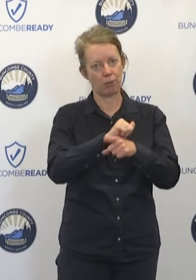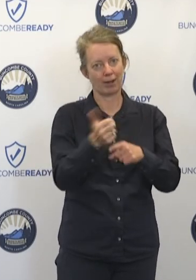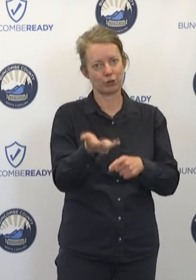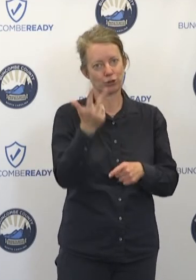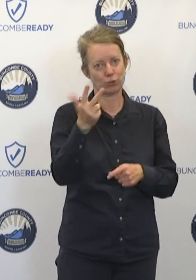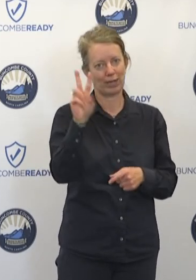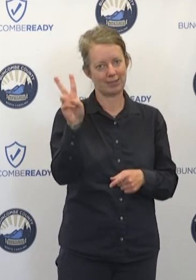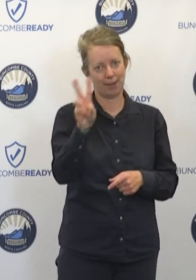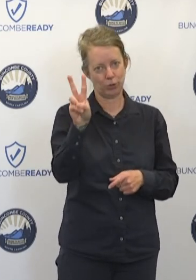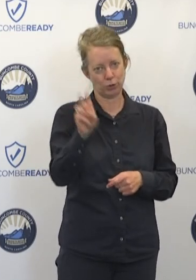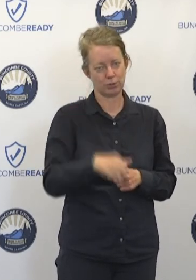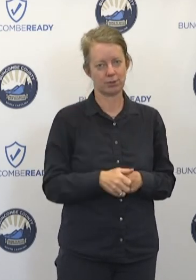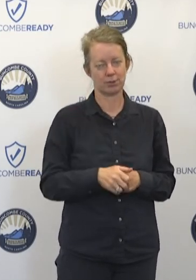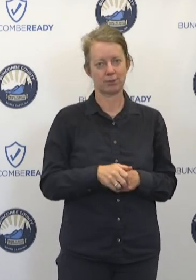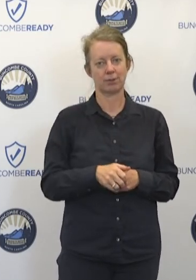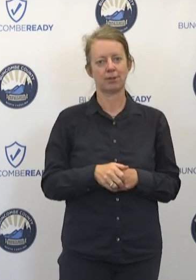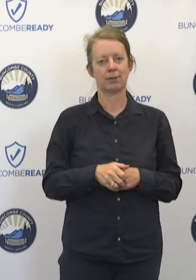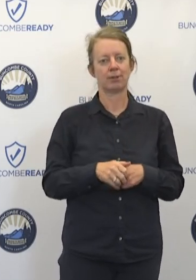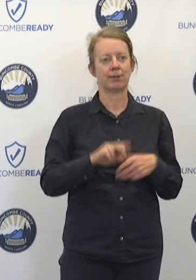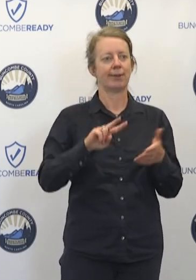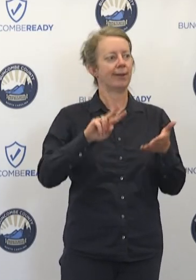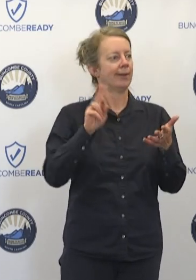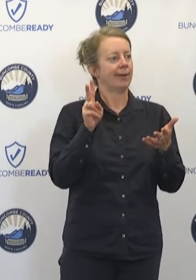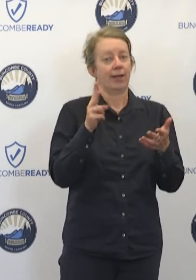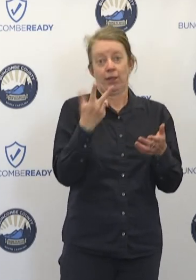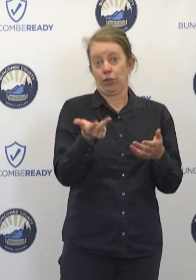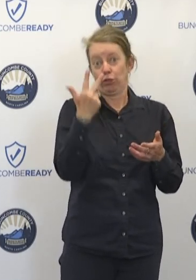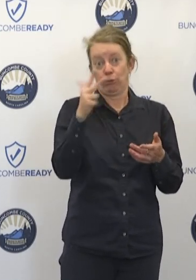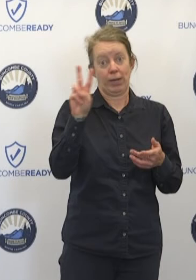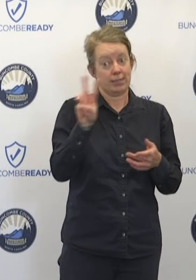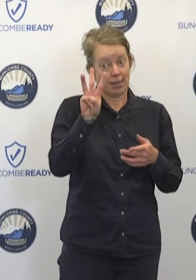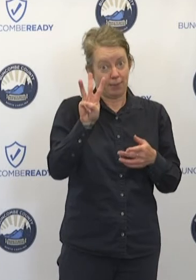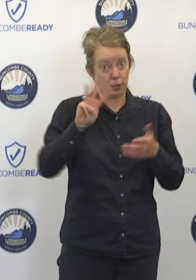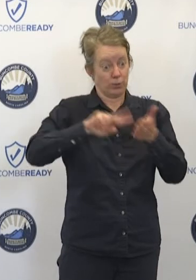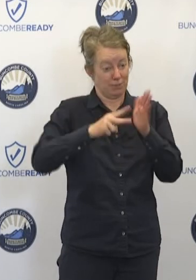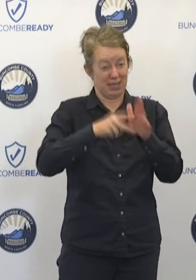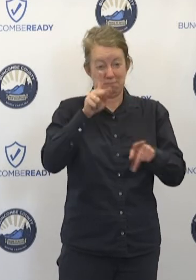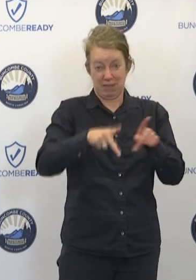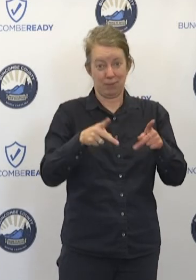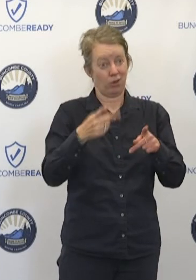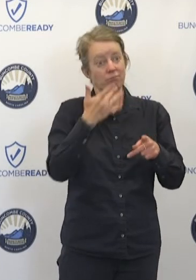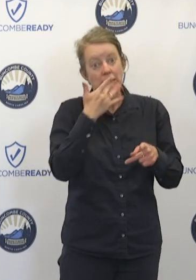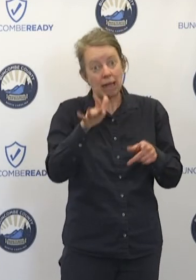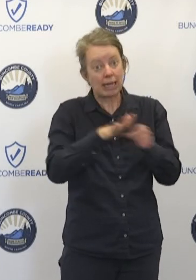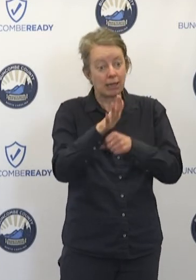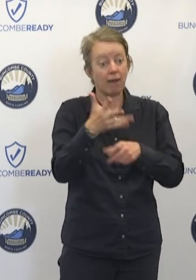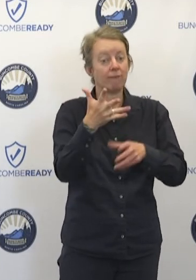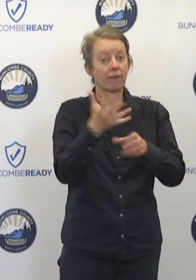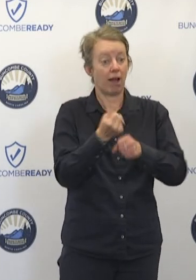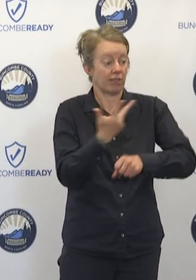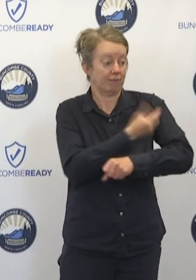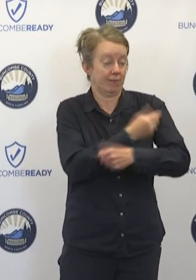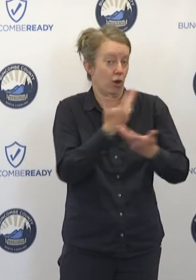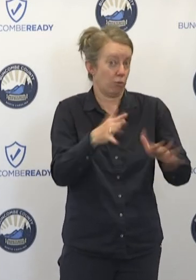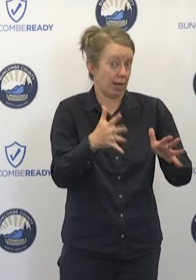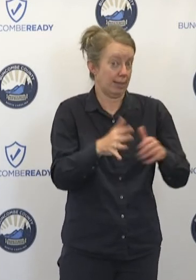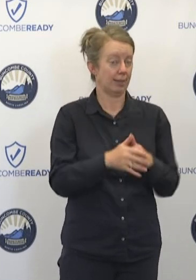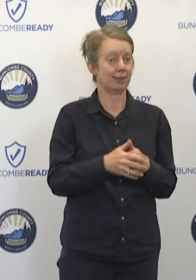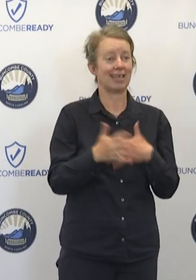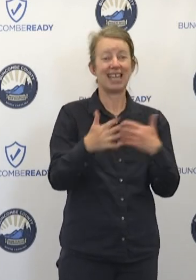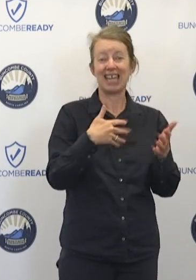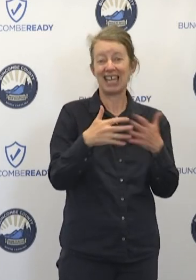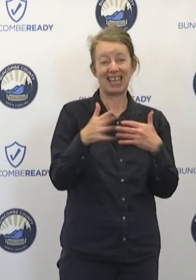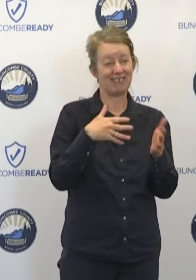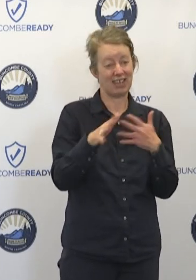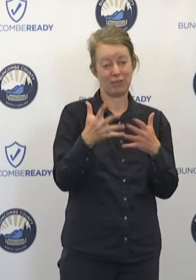3 W's. This goes for folks who have been fortunate enough to receive vaccine. Though you have received your complete